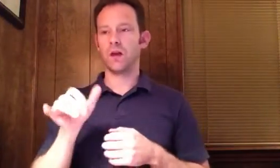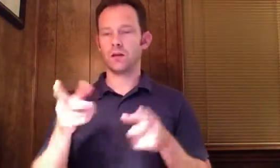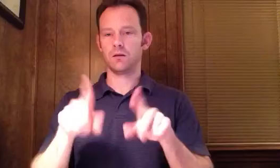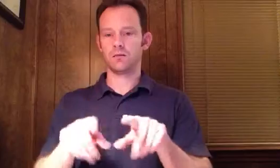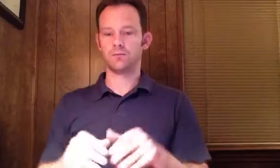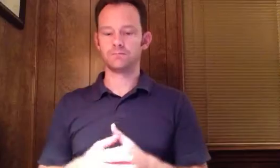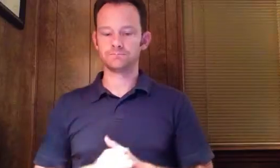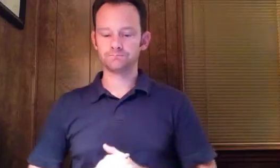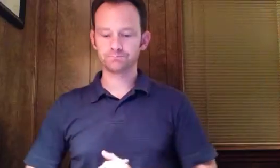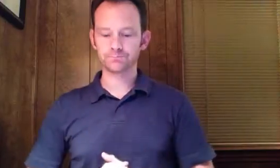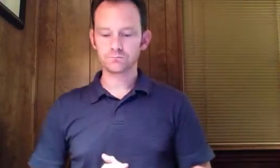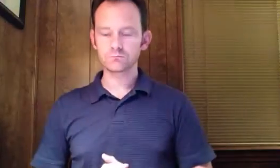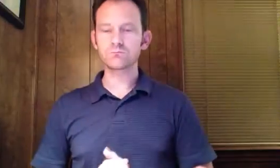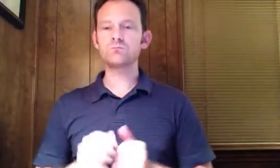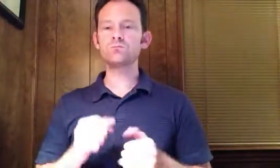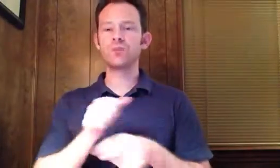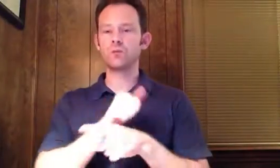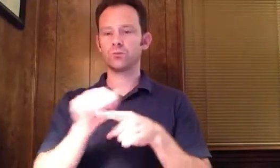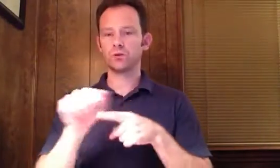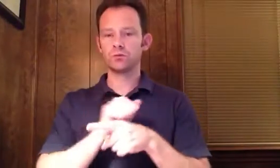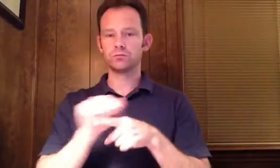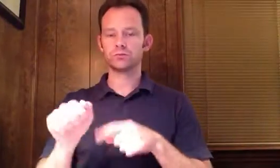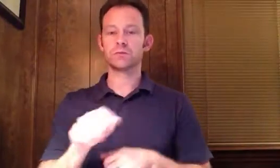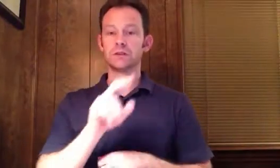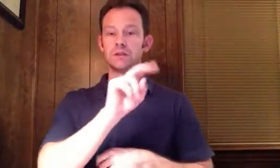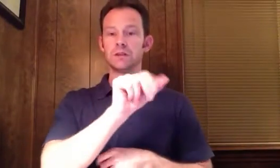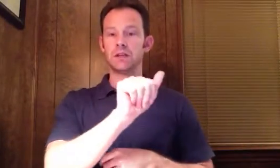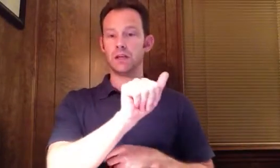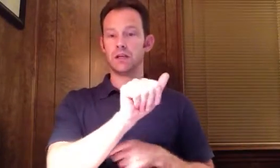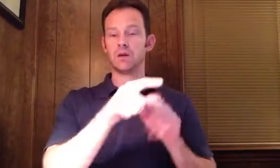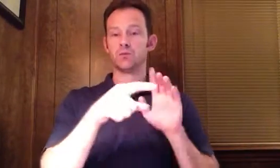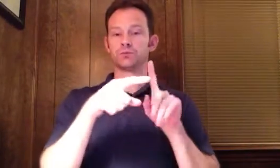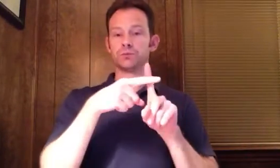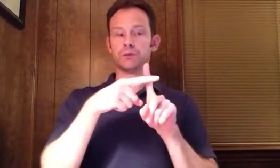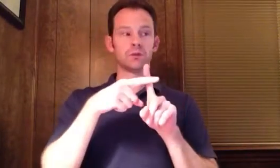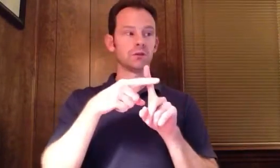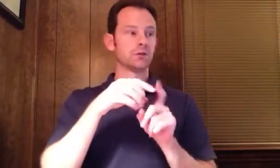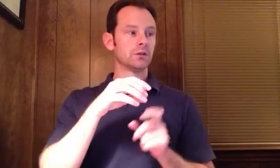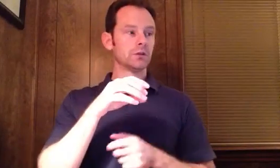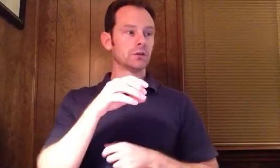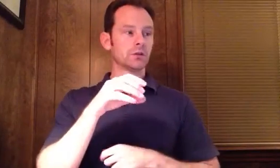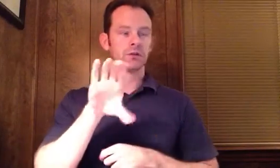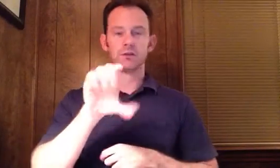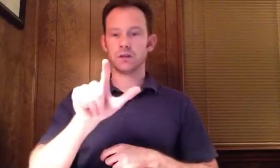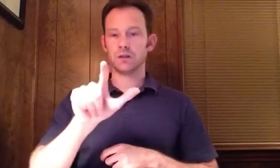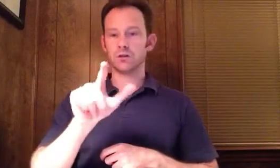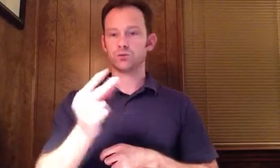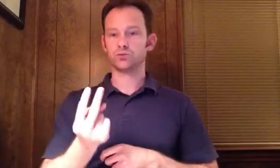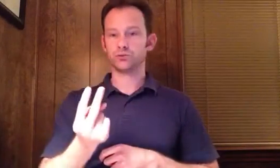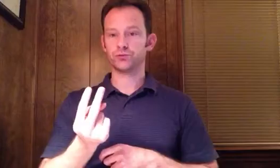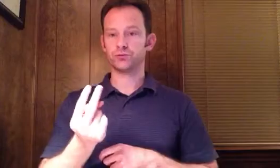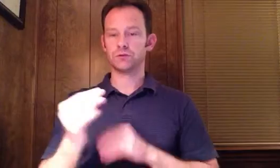Let's practice. Sodium reacts with chlorine gas. See if you can write and balance this equation. Predict the products.